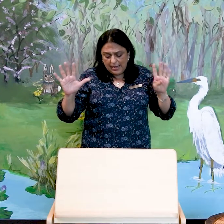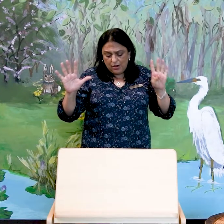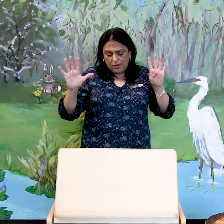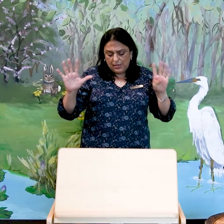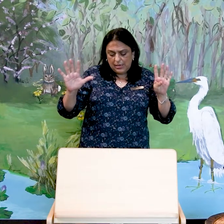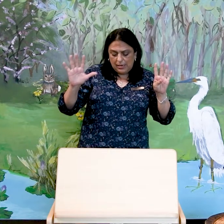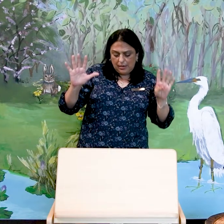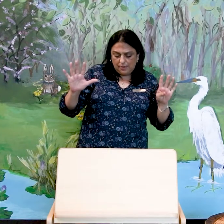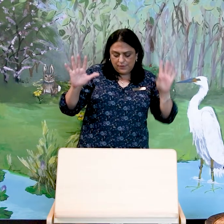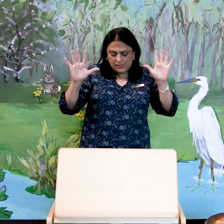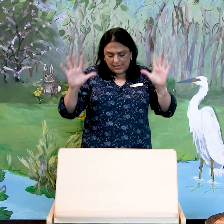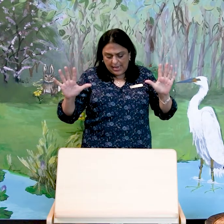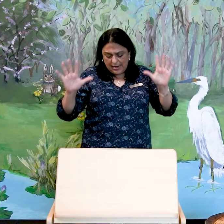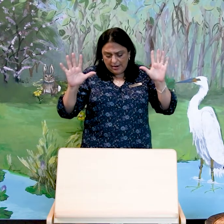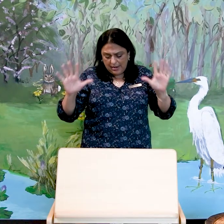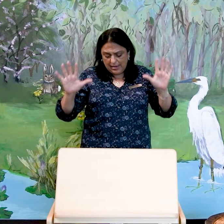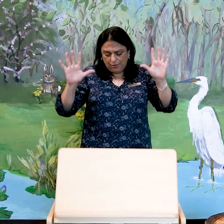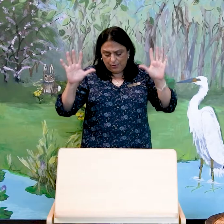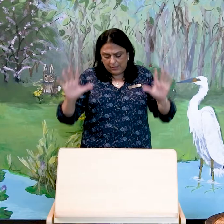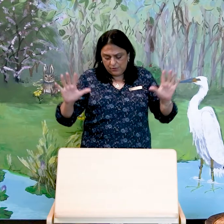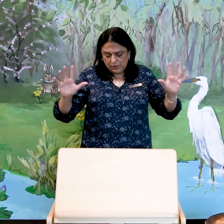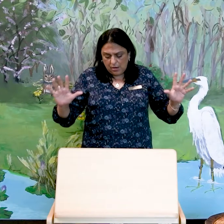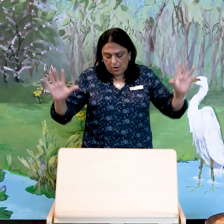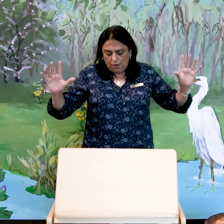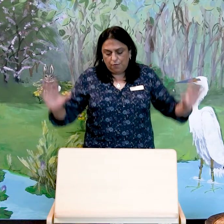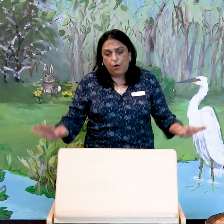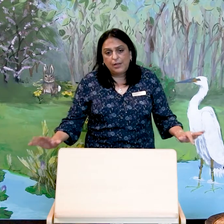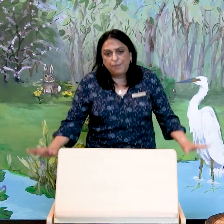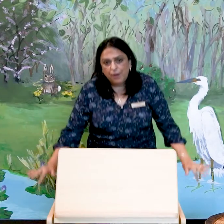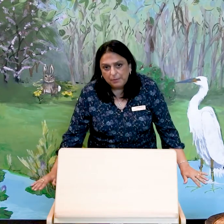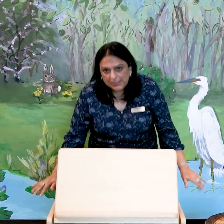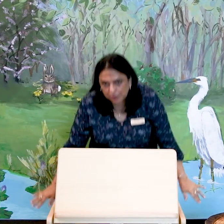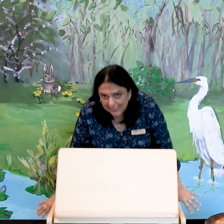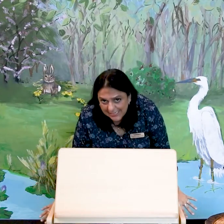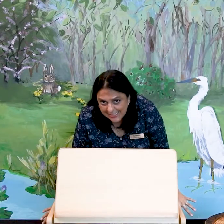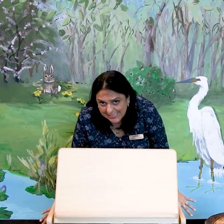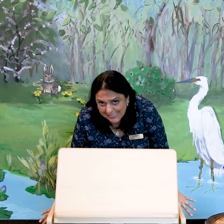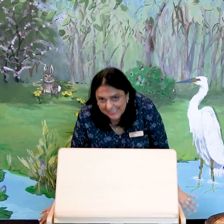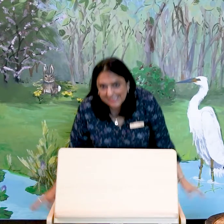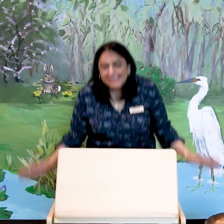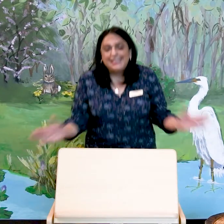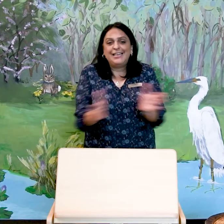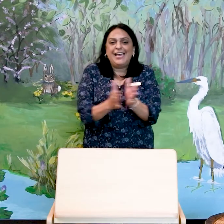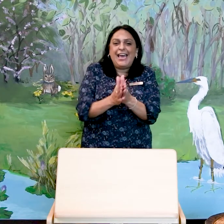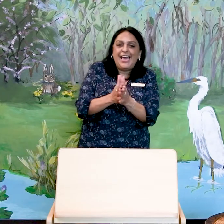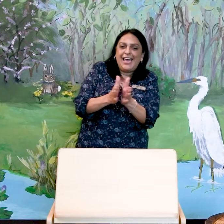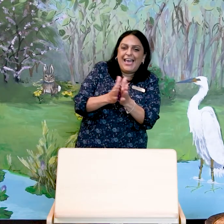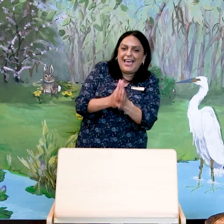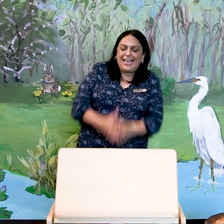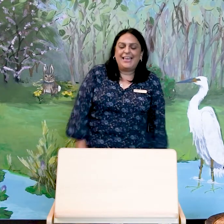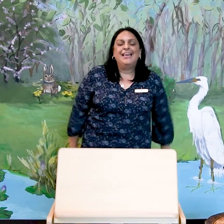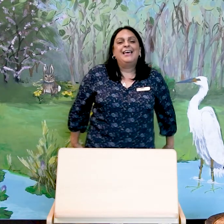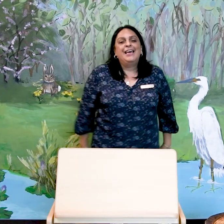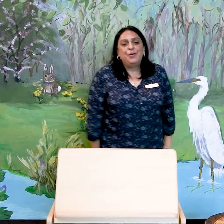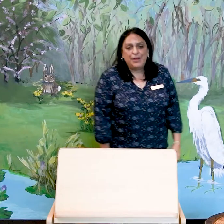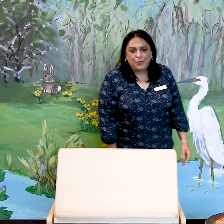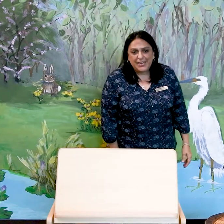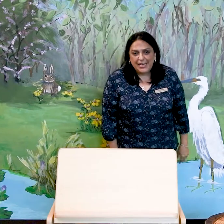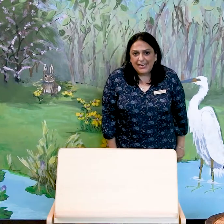little leaves. 10 little leaves falling from the trees. Yay! You wanna do it again?